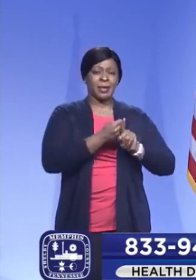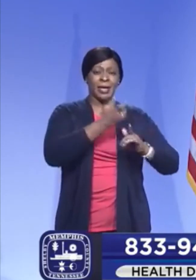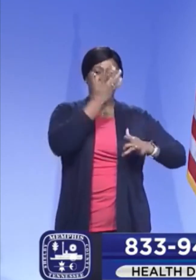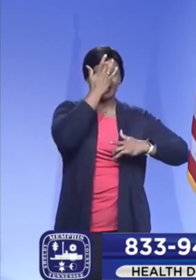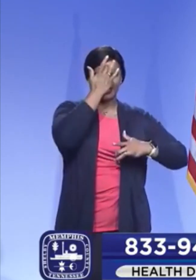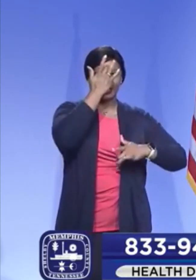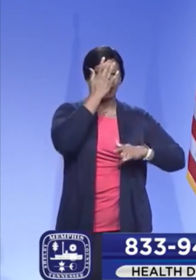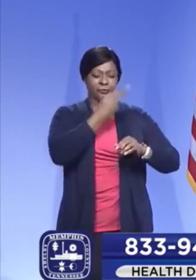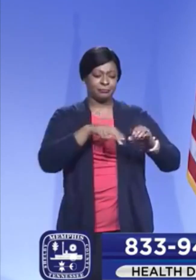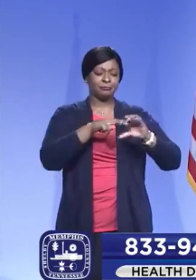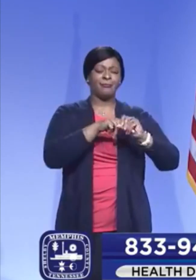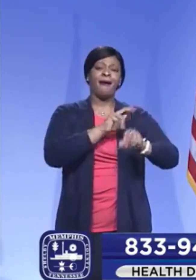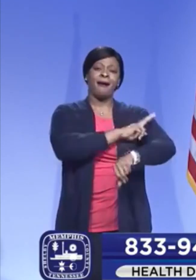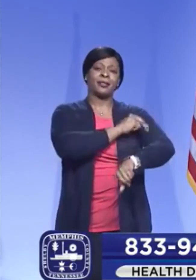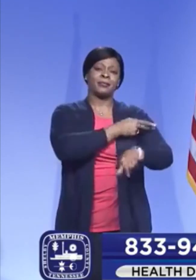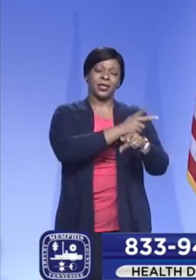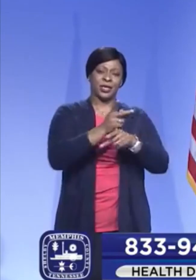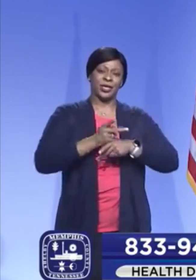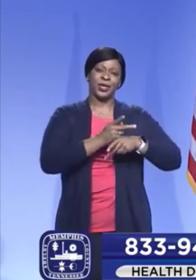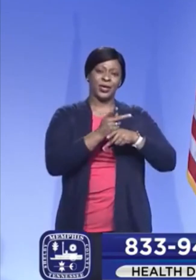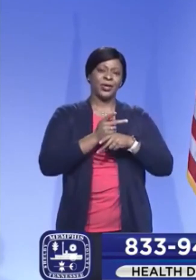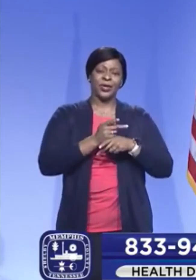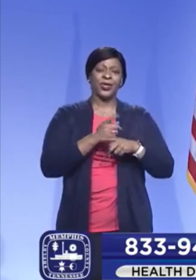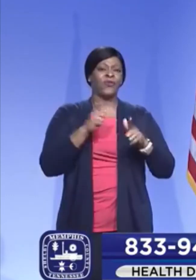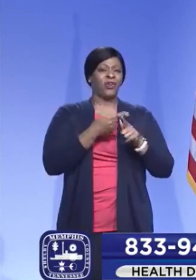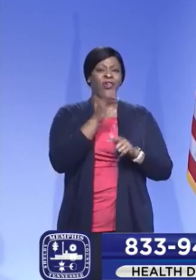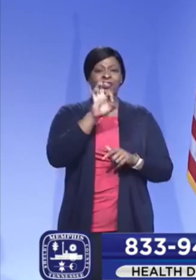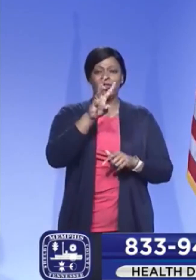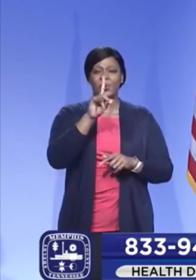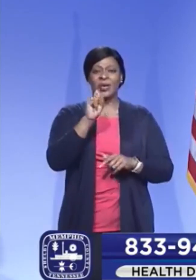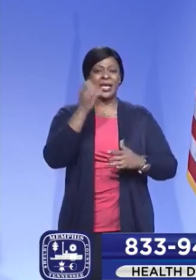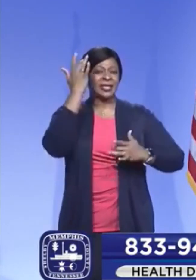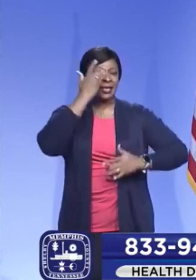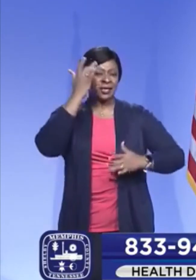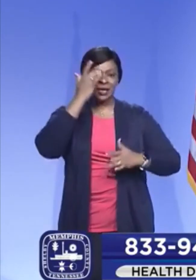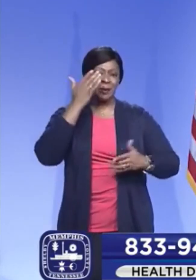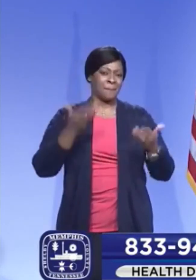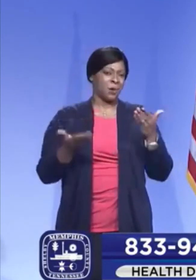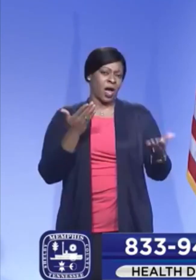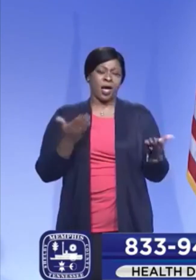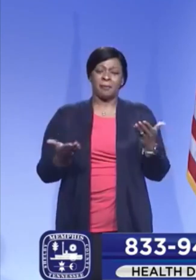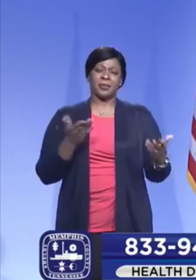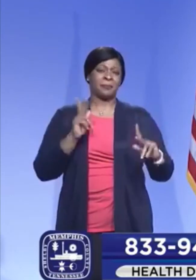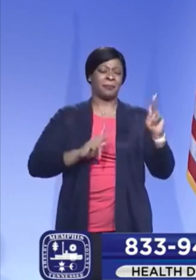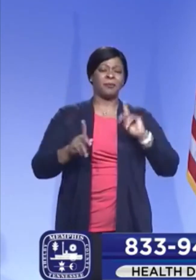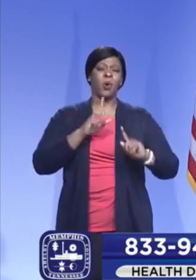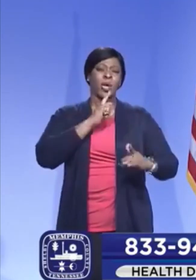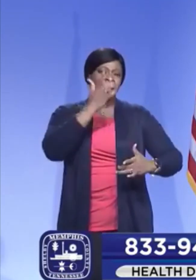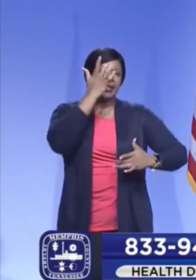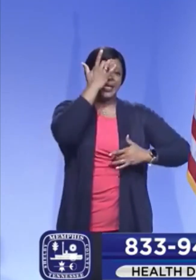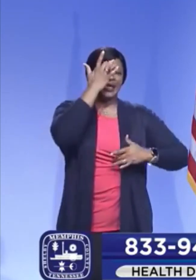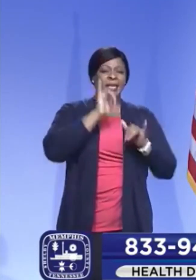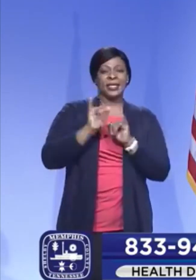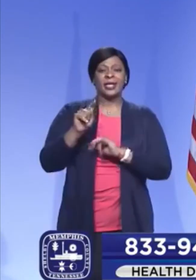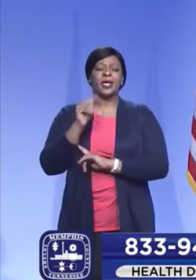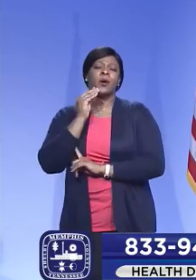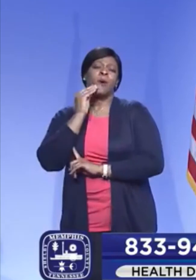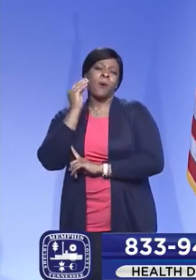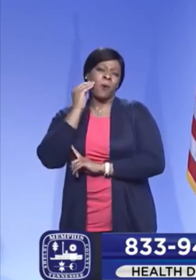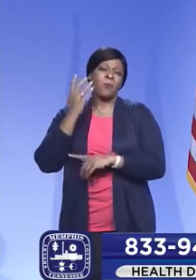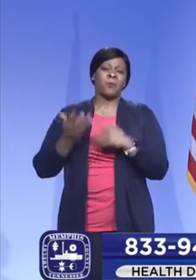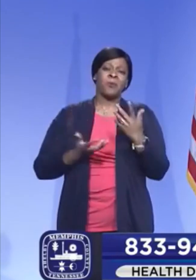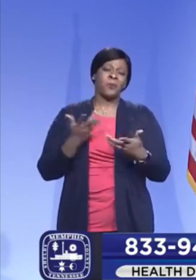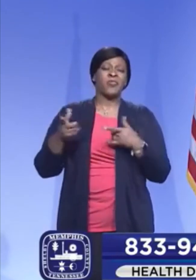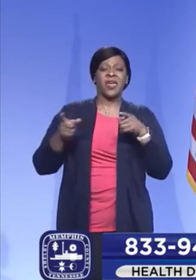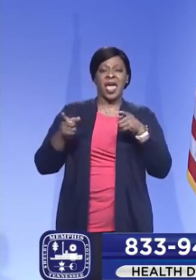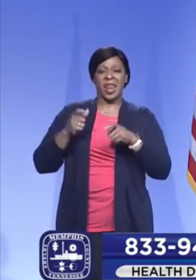need hospital care. And so the first few days of illness is perhaps people are sick, but they stay home, they're handling